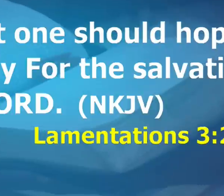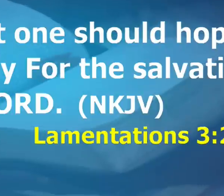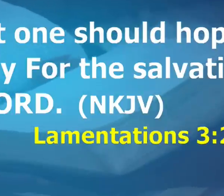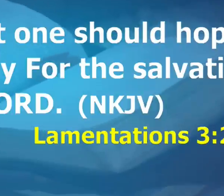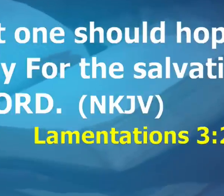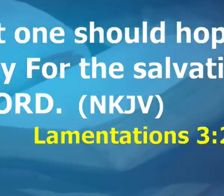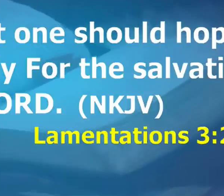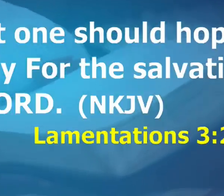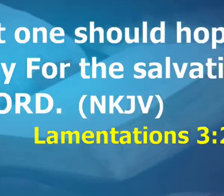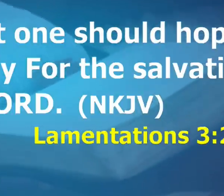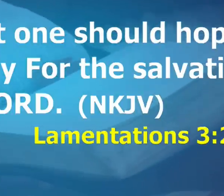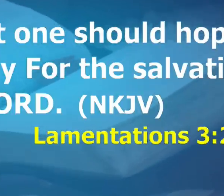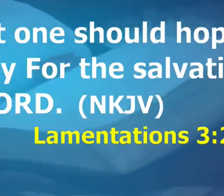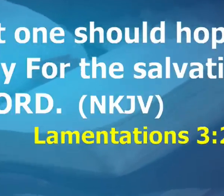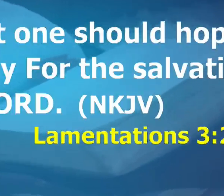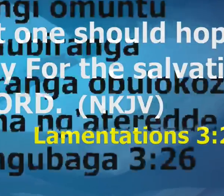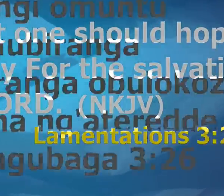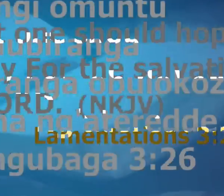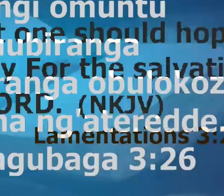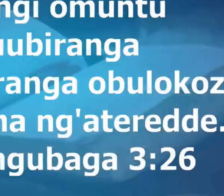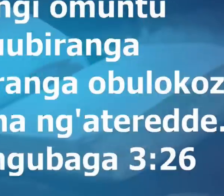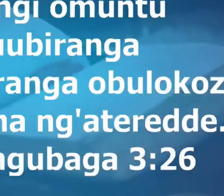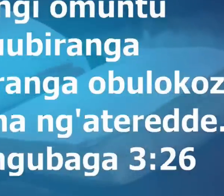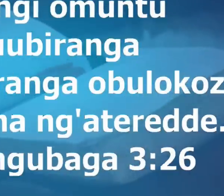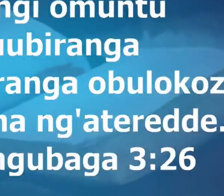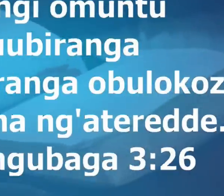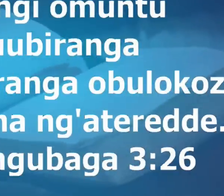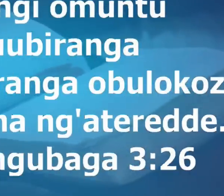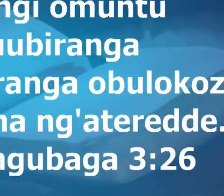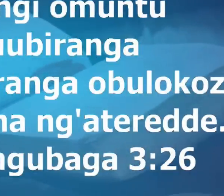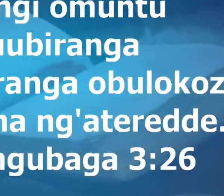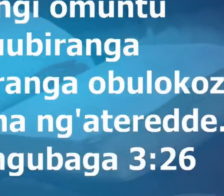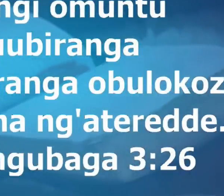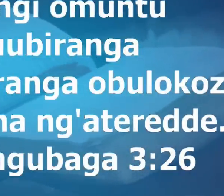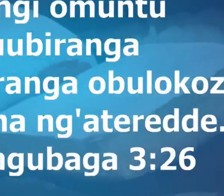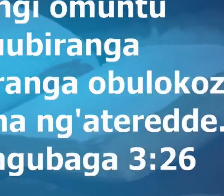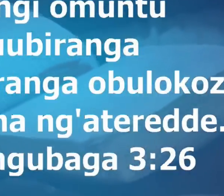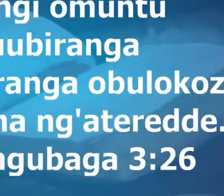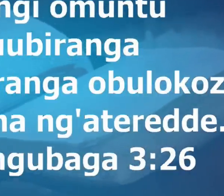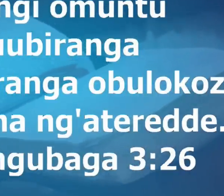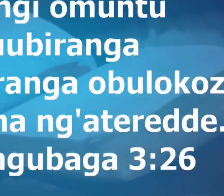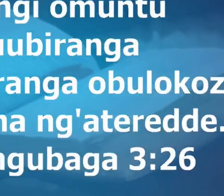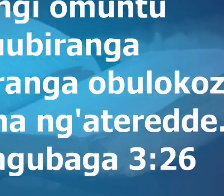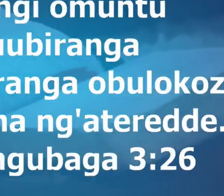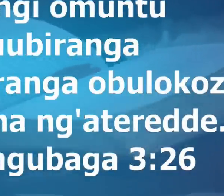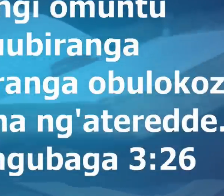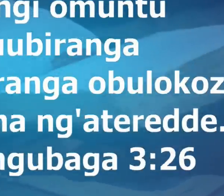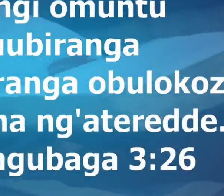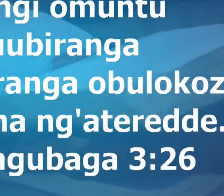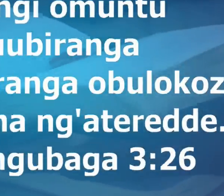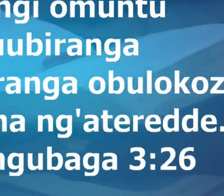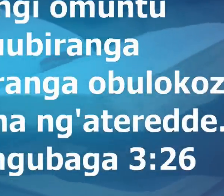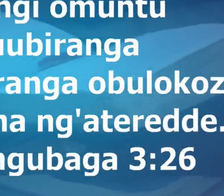Amina. Kirungi okulindirira obulokozi bwa Mukama. It is good to wait upon the salvation of the Lord.